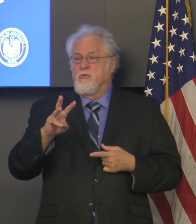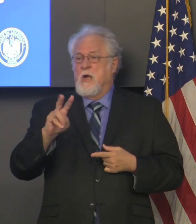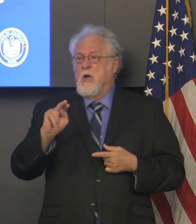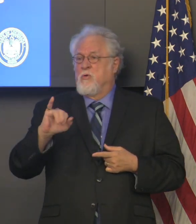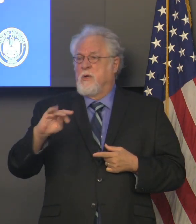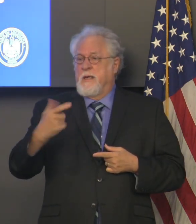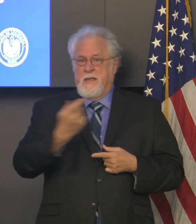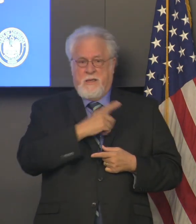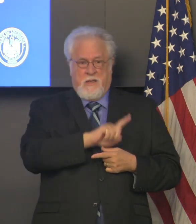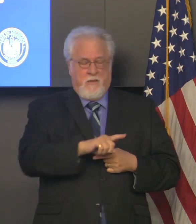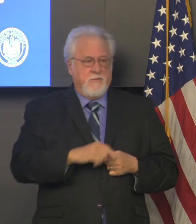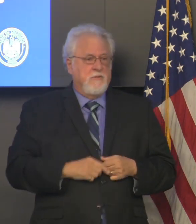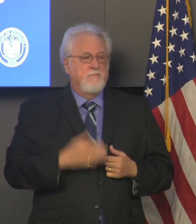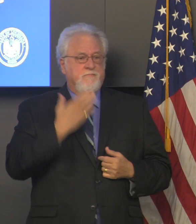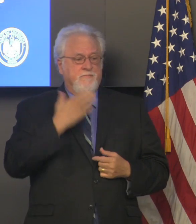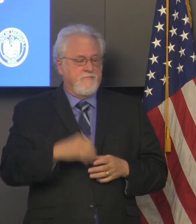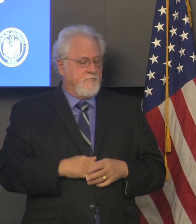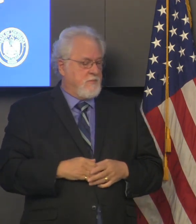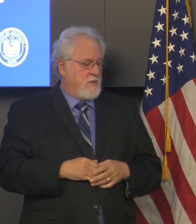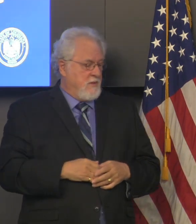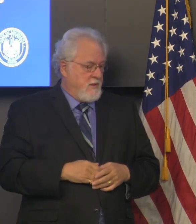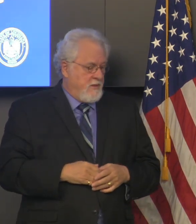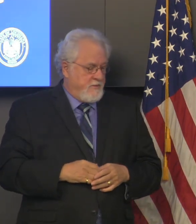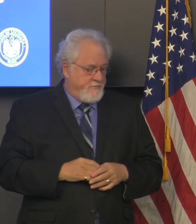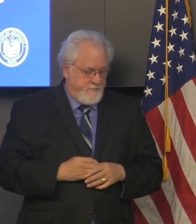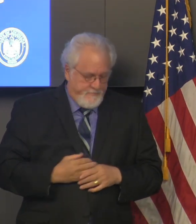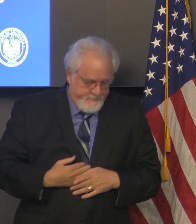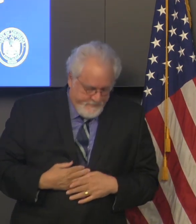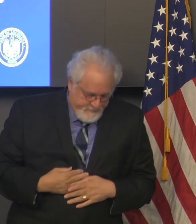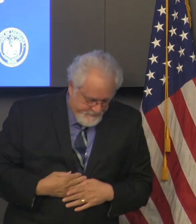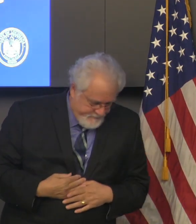up here speaking. Thank you.